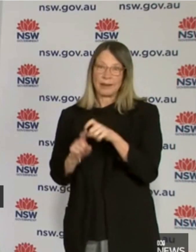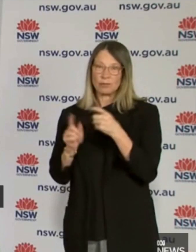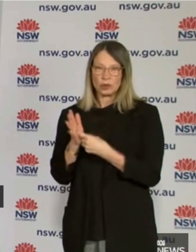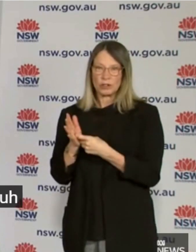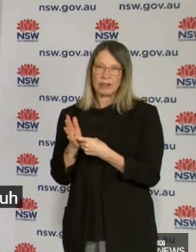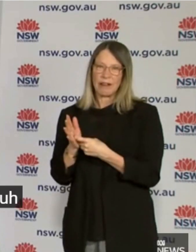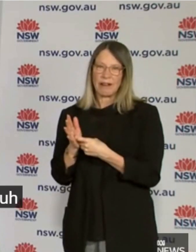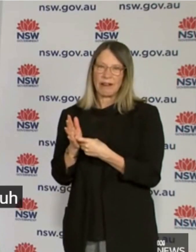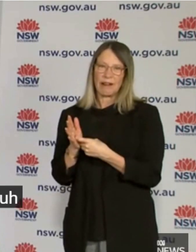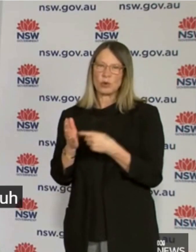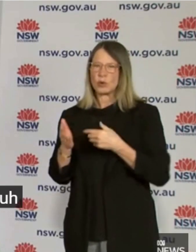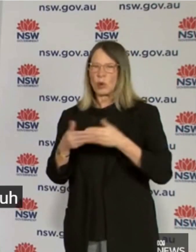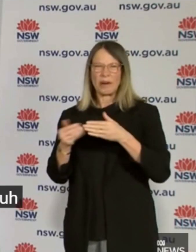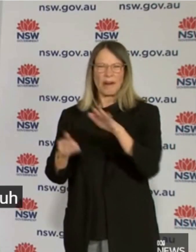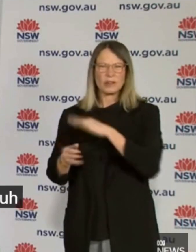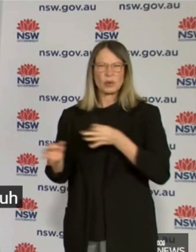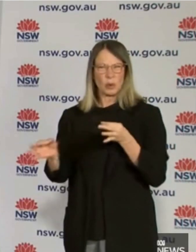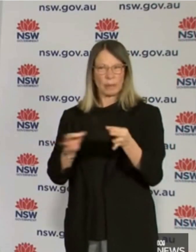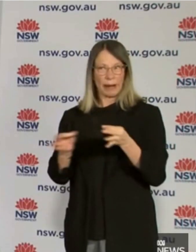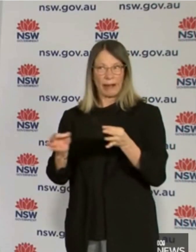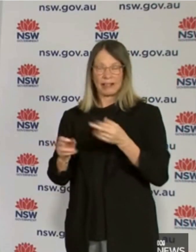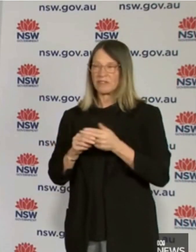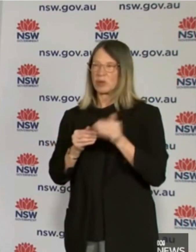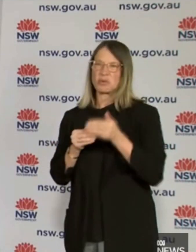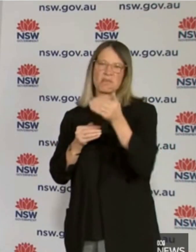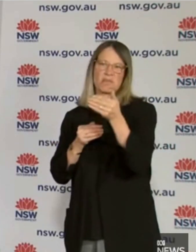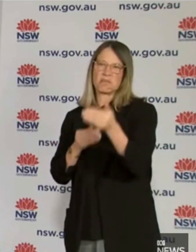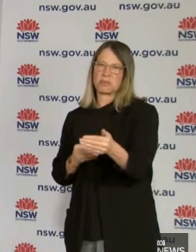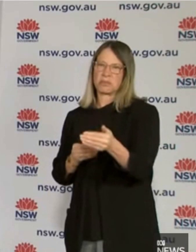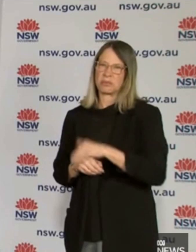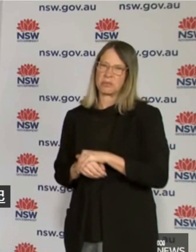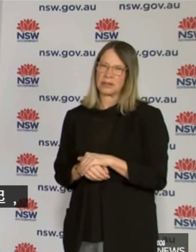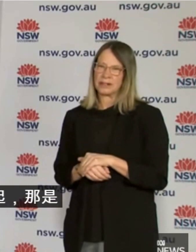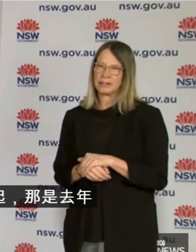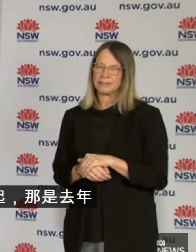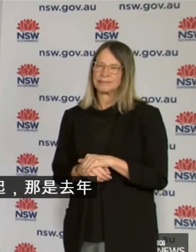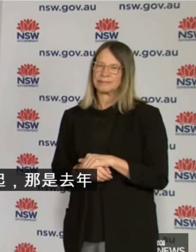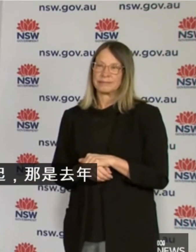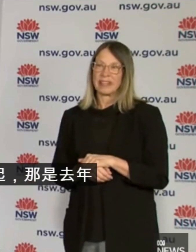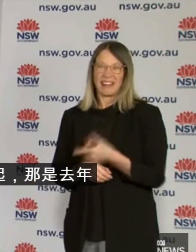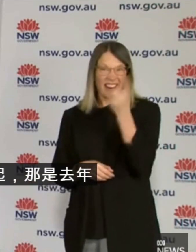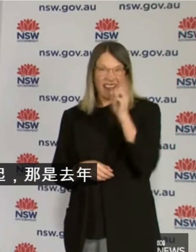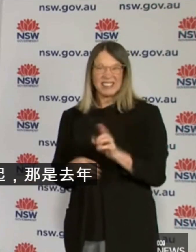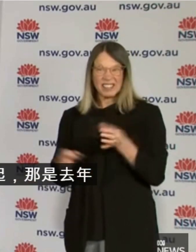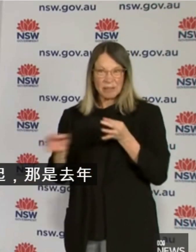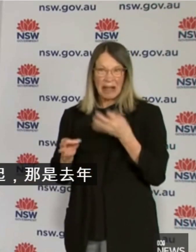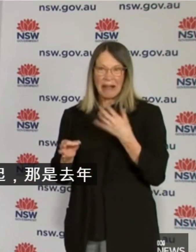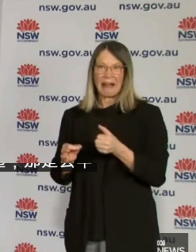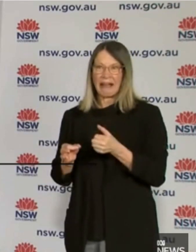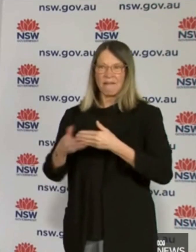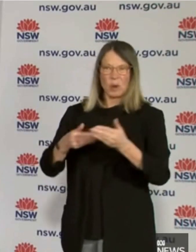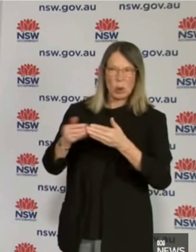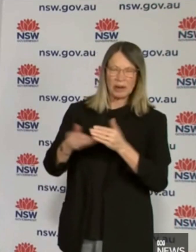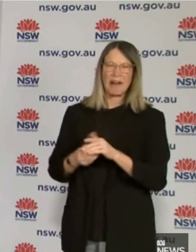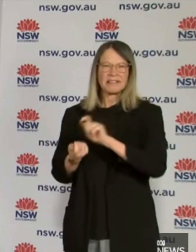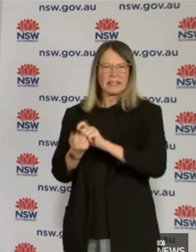the group that put together all the plans for the next year and a half, and that was last year. It's been modified,